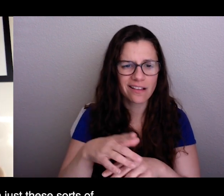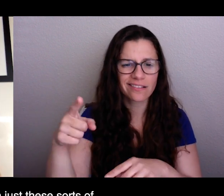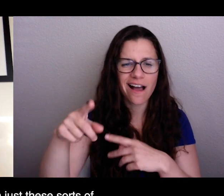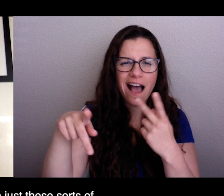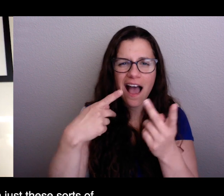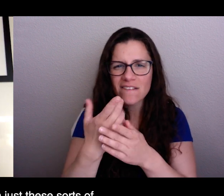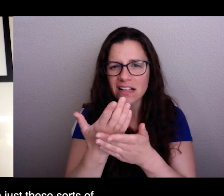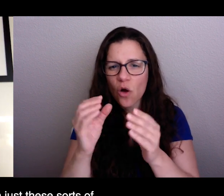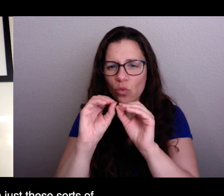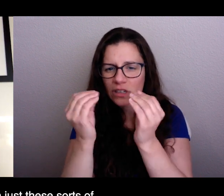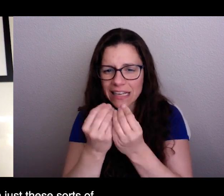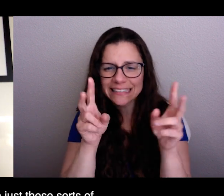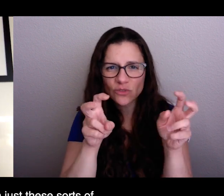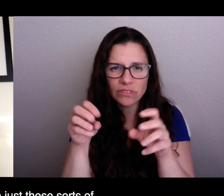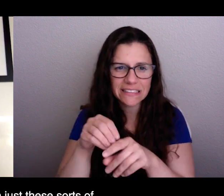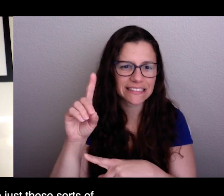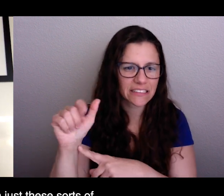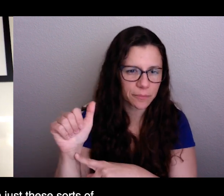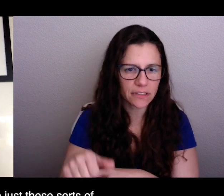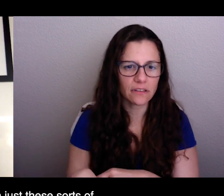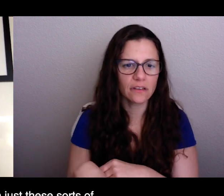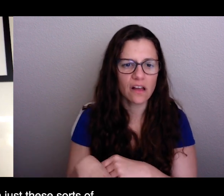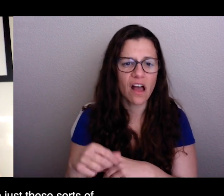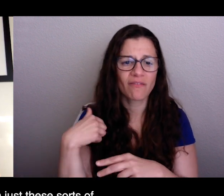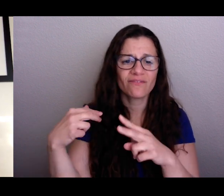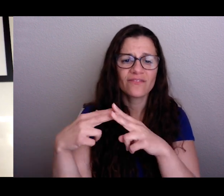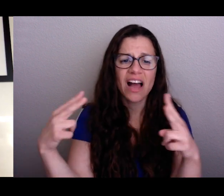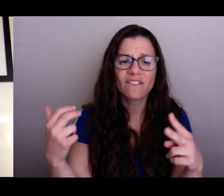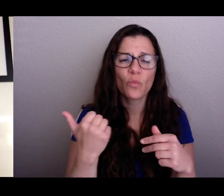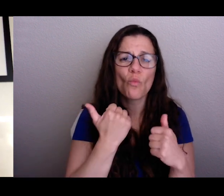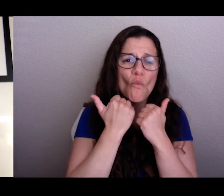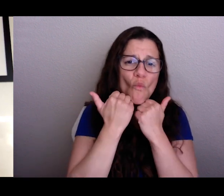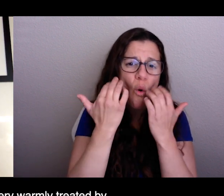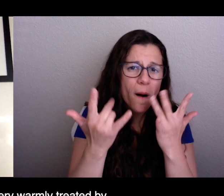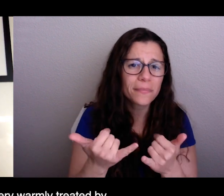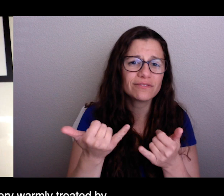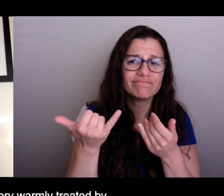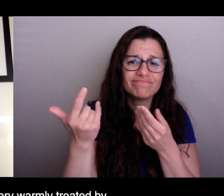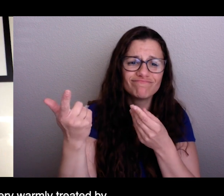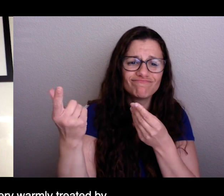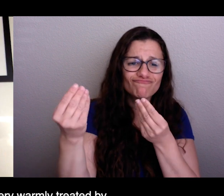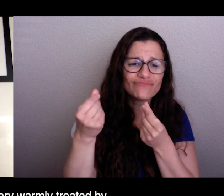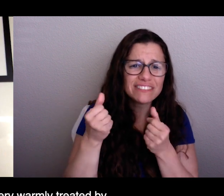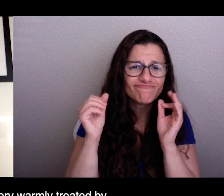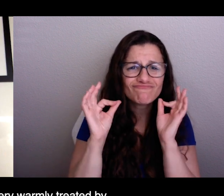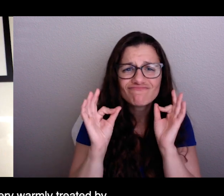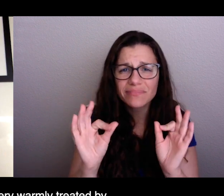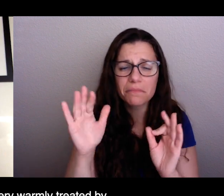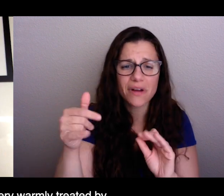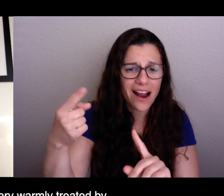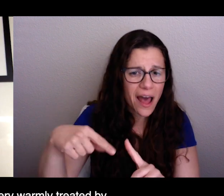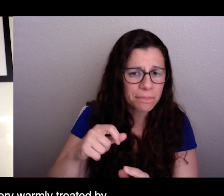these sorts of organizational issues in disability. And I was